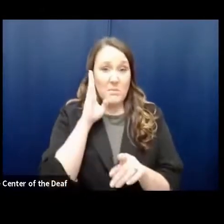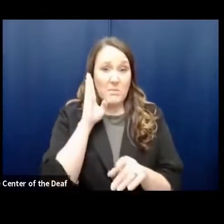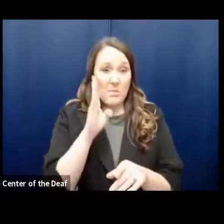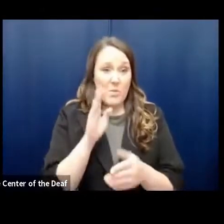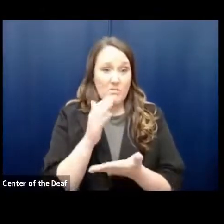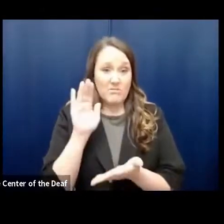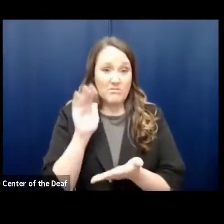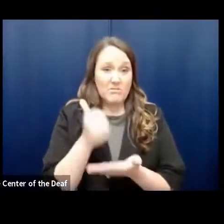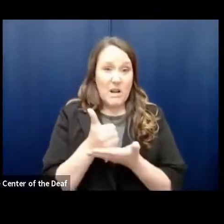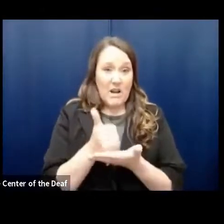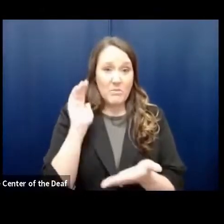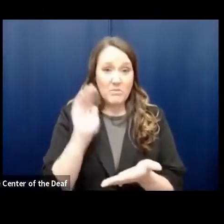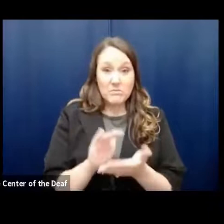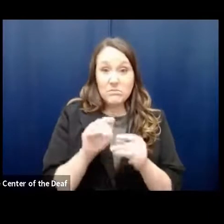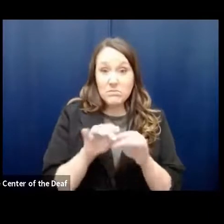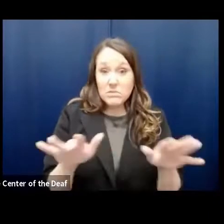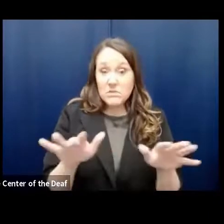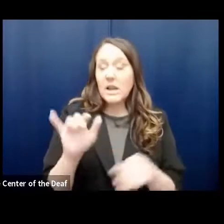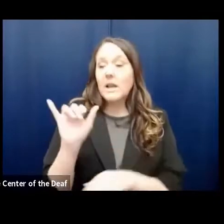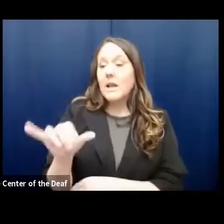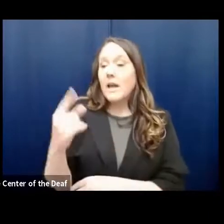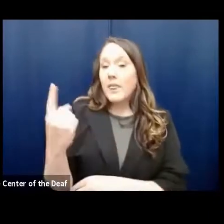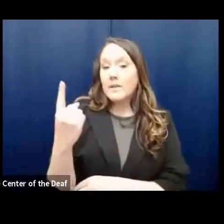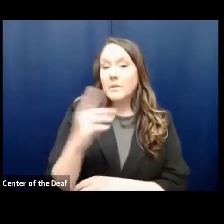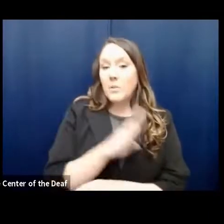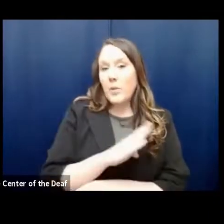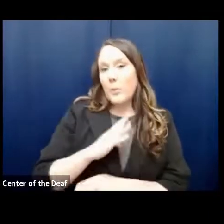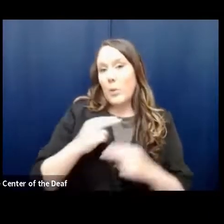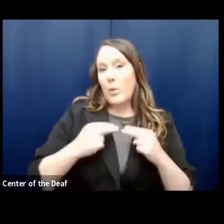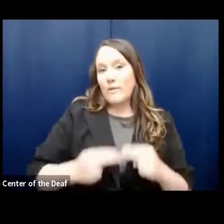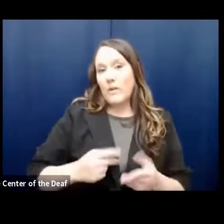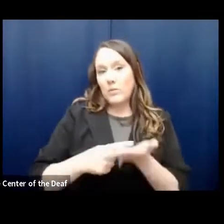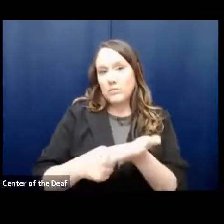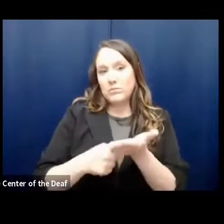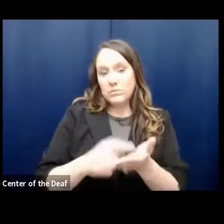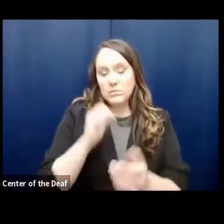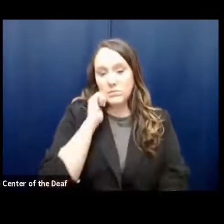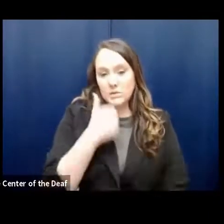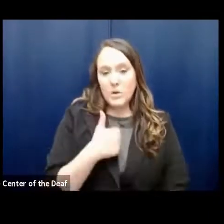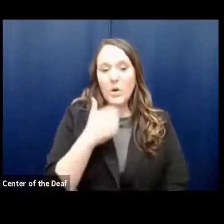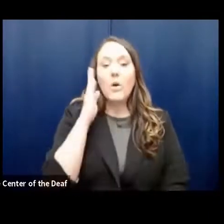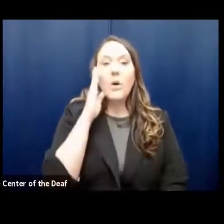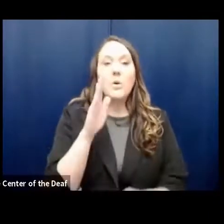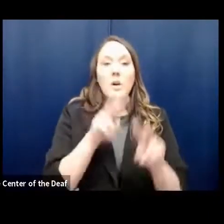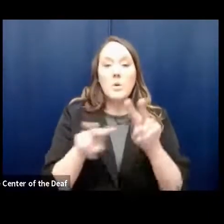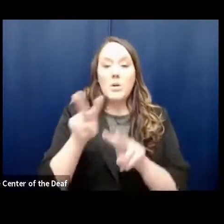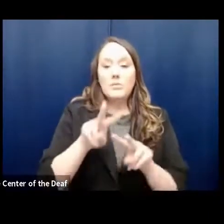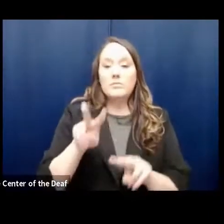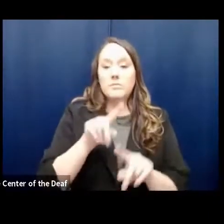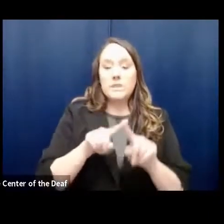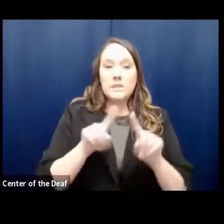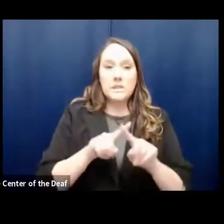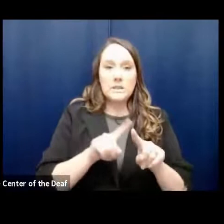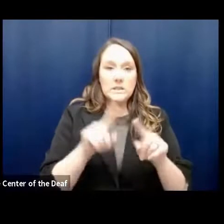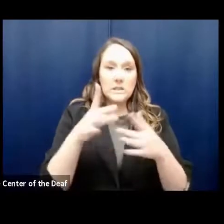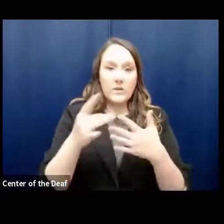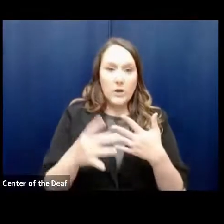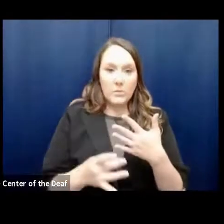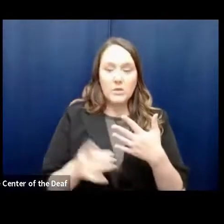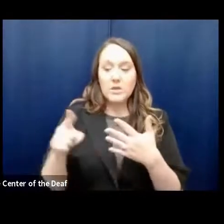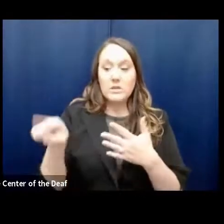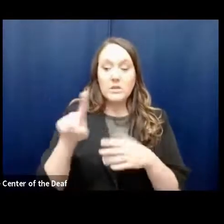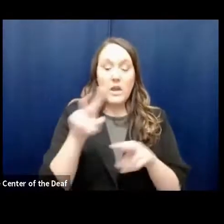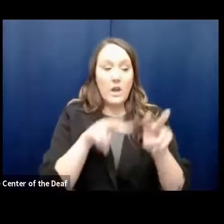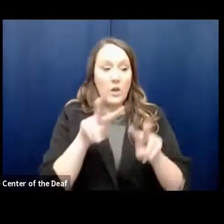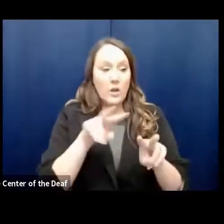That'll be something that the Board of Health will discuss tomorrow, and we'll look at all of the different options. Like we said, they're looking at other areas,